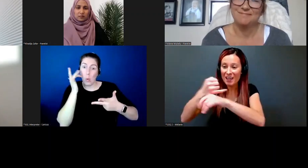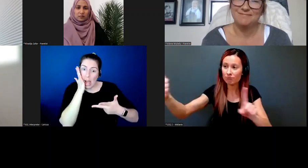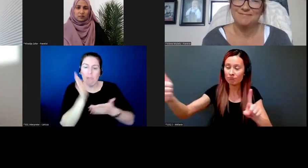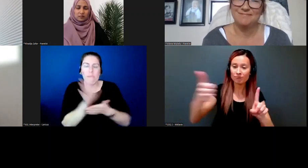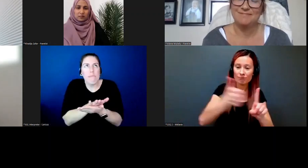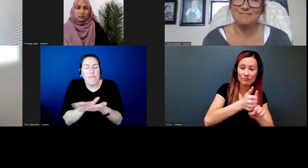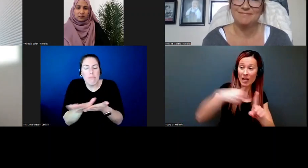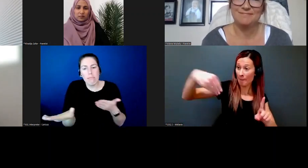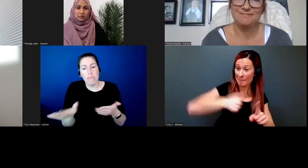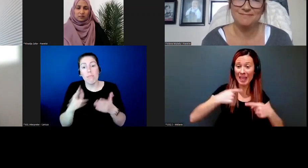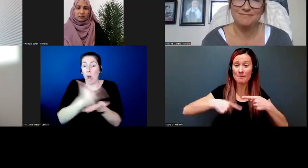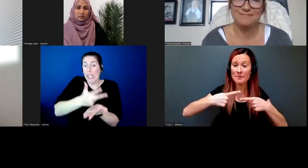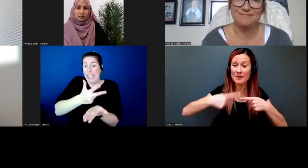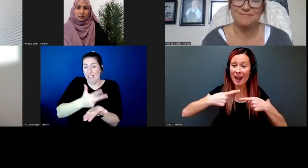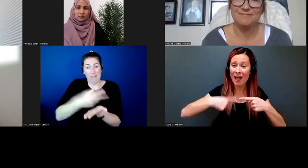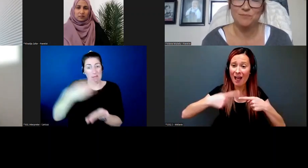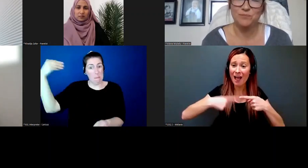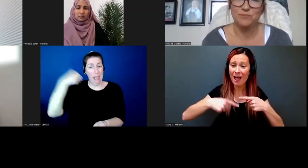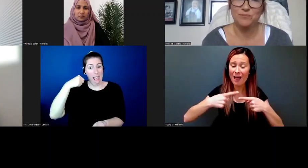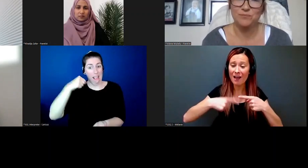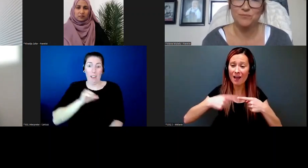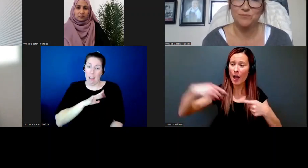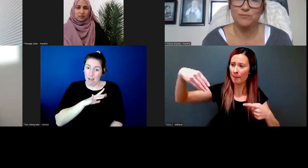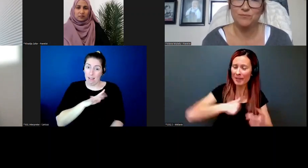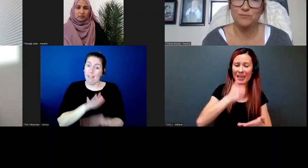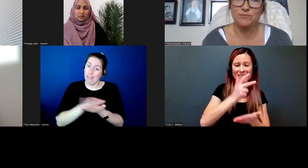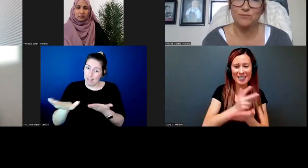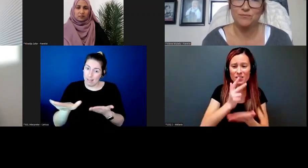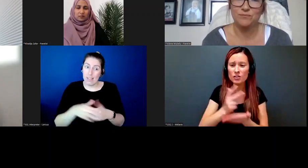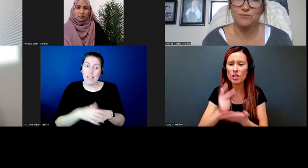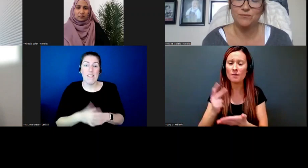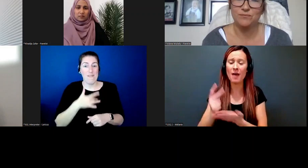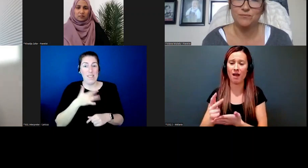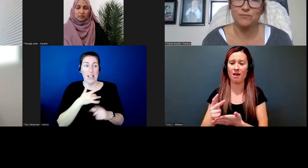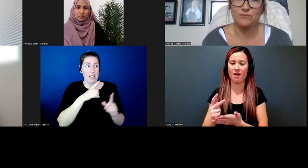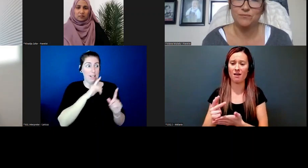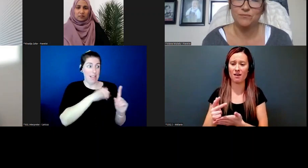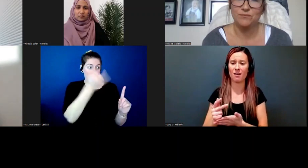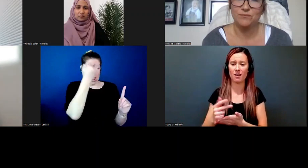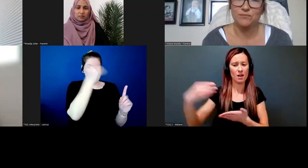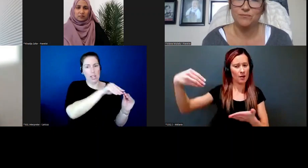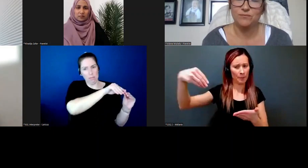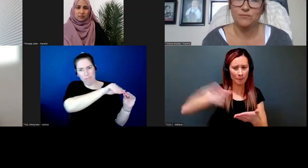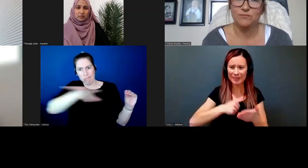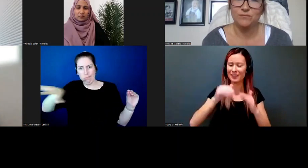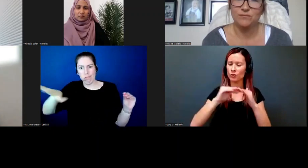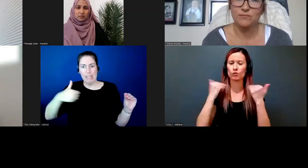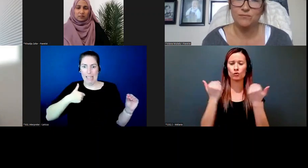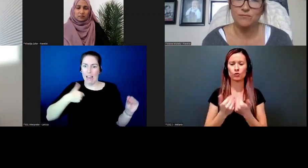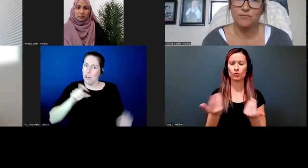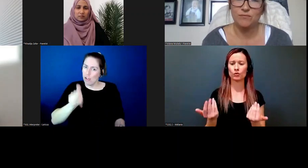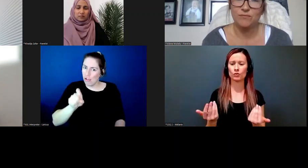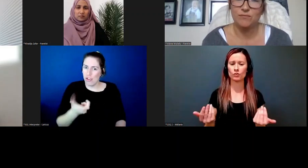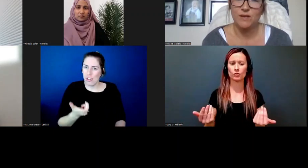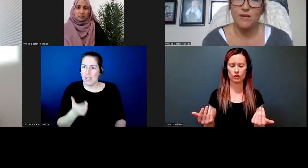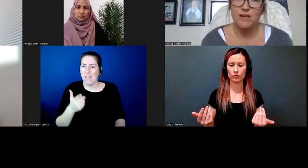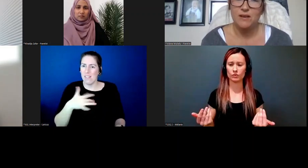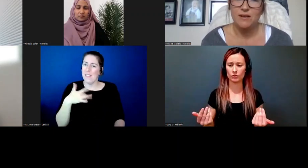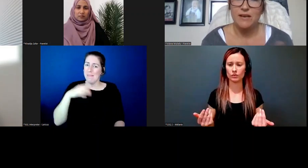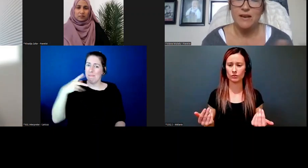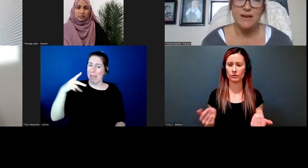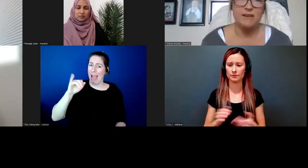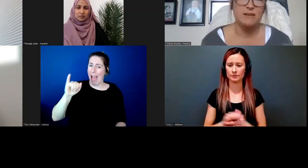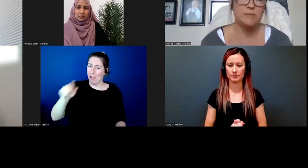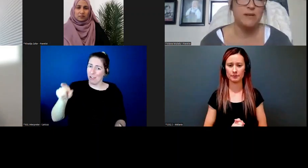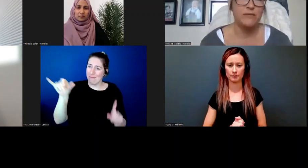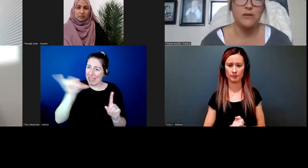my parking when I get there. And we need to see ideas like that spread so that Alana has that support too. Now